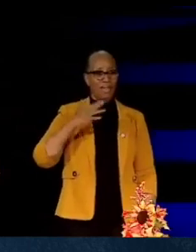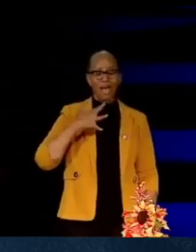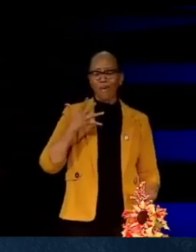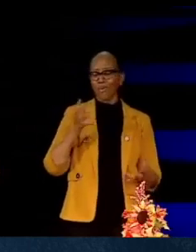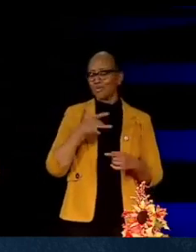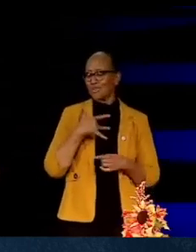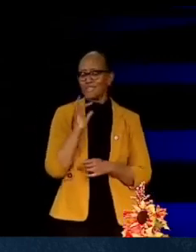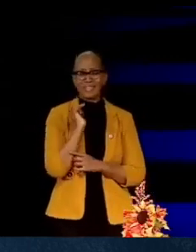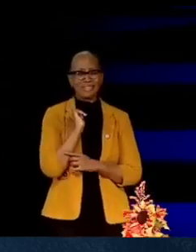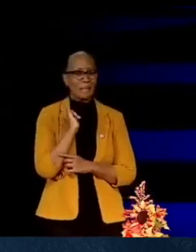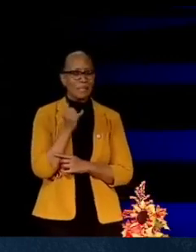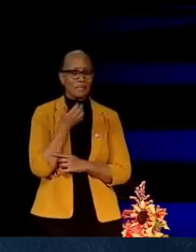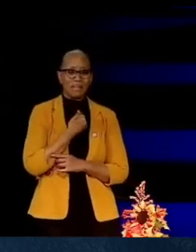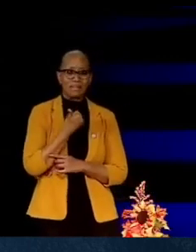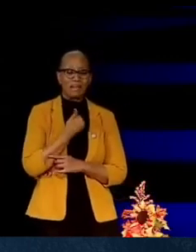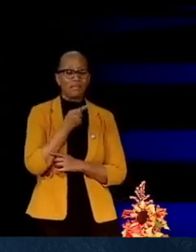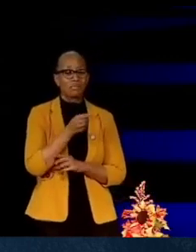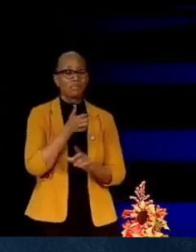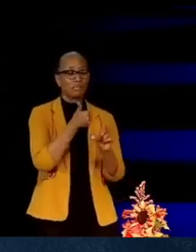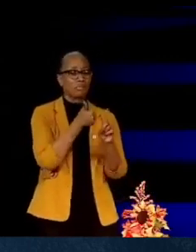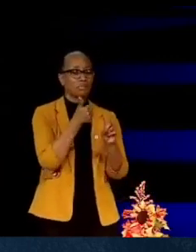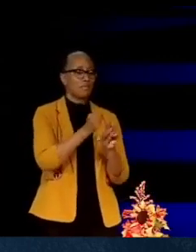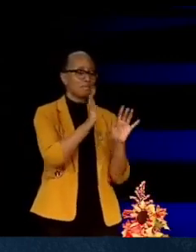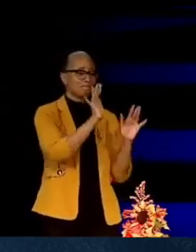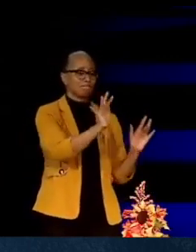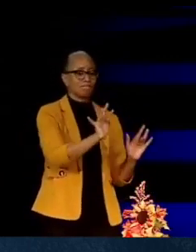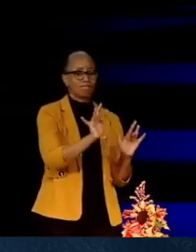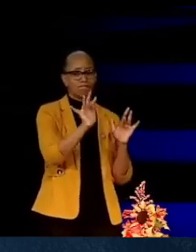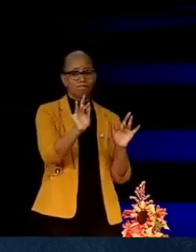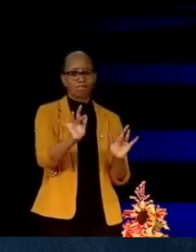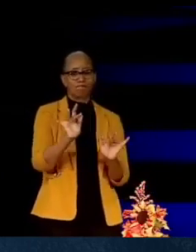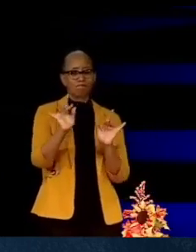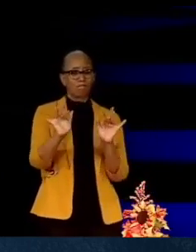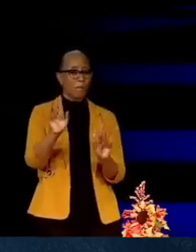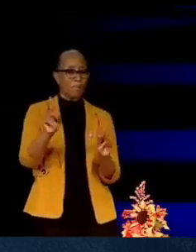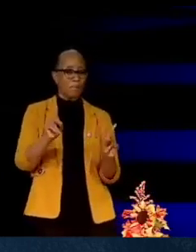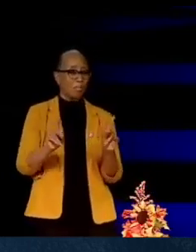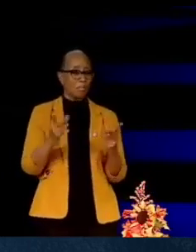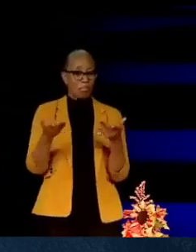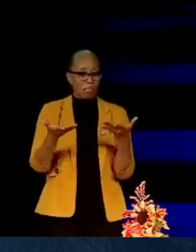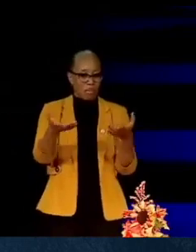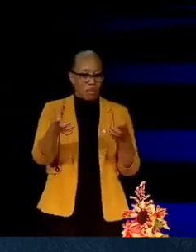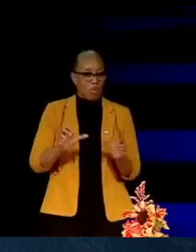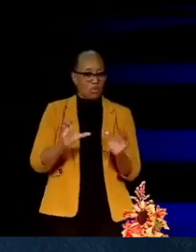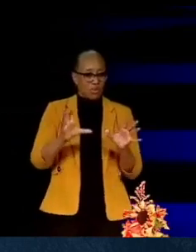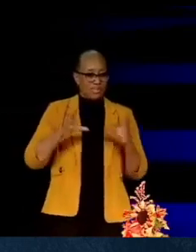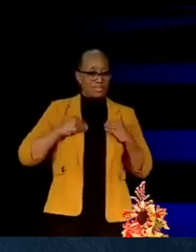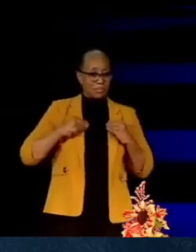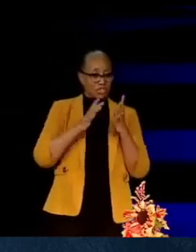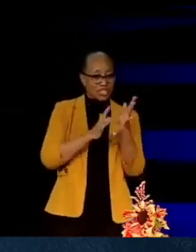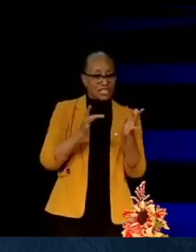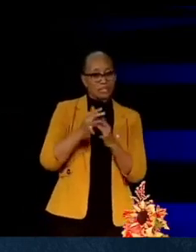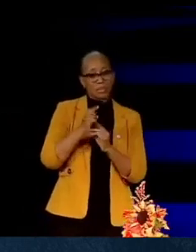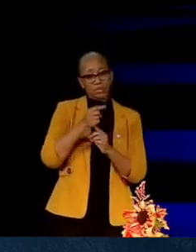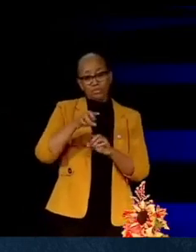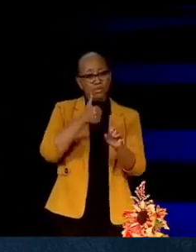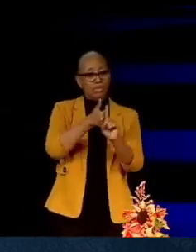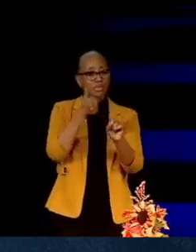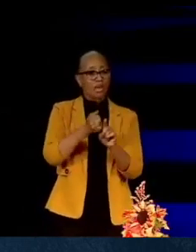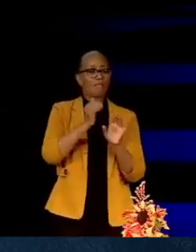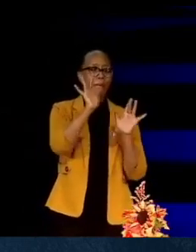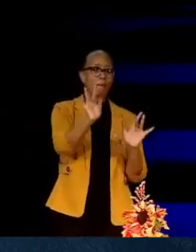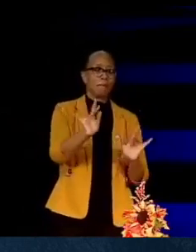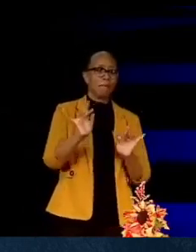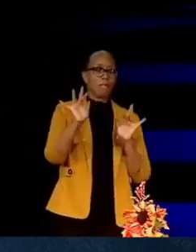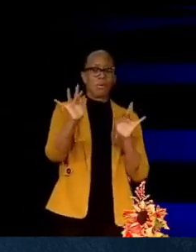I feel it. You'll have mercy on others, but with fear. Or I might come and